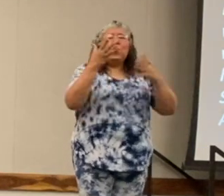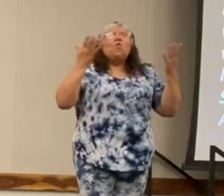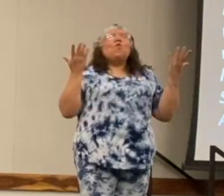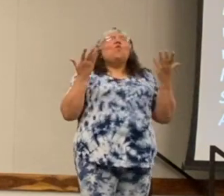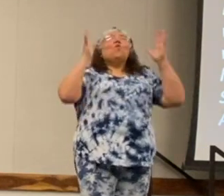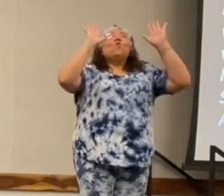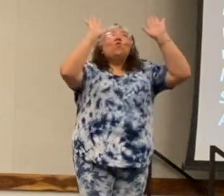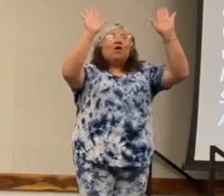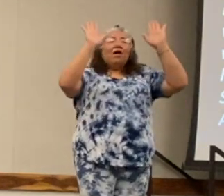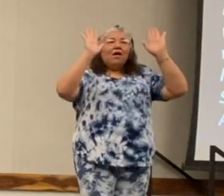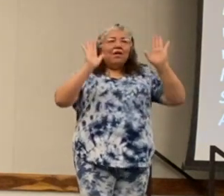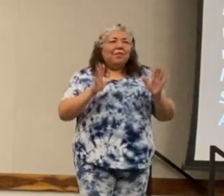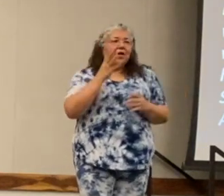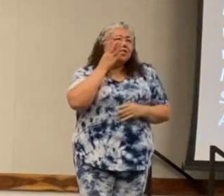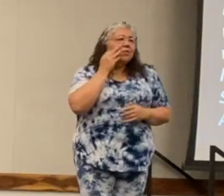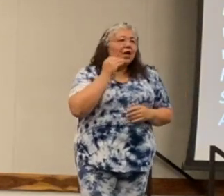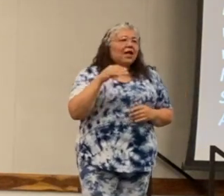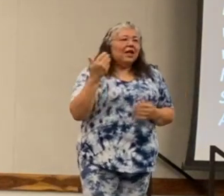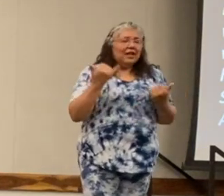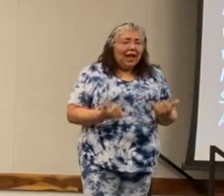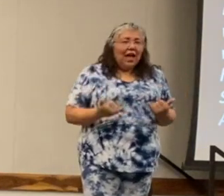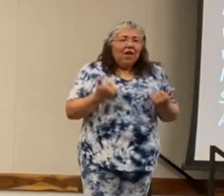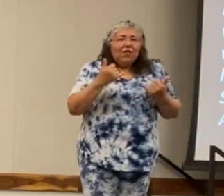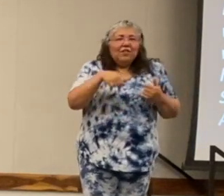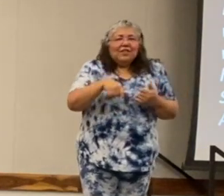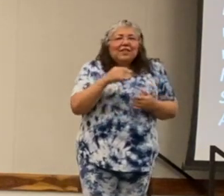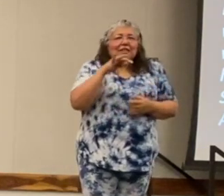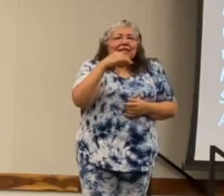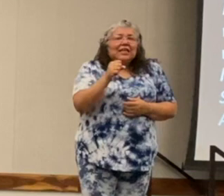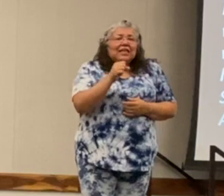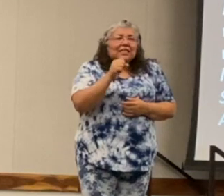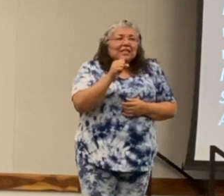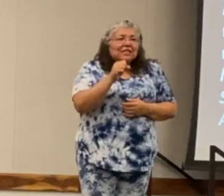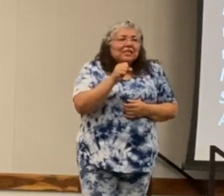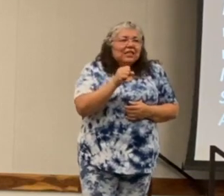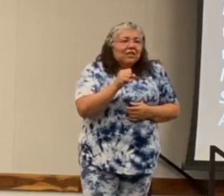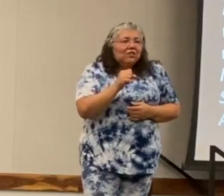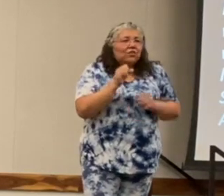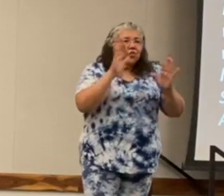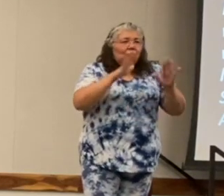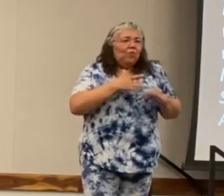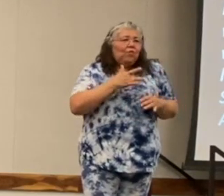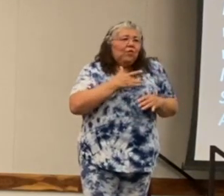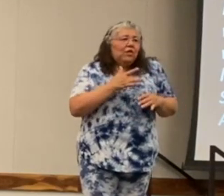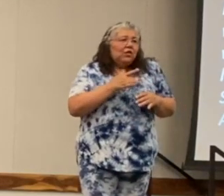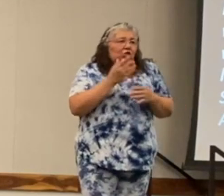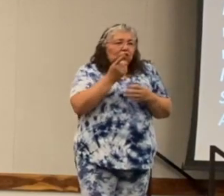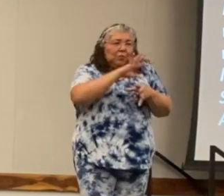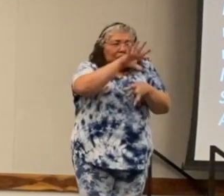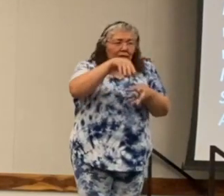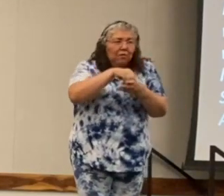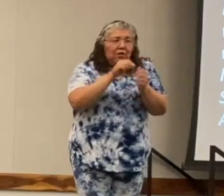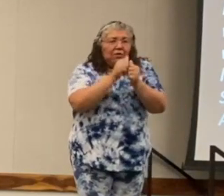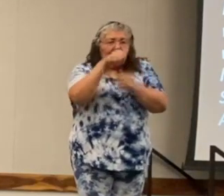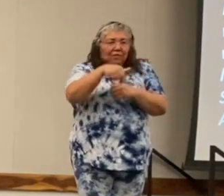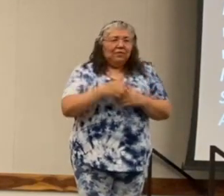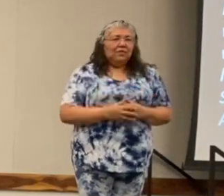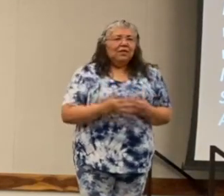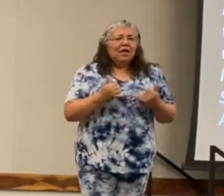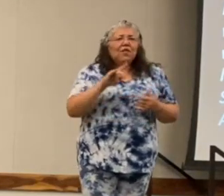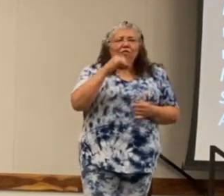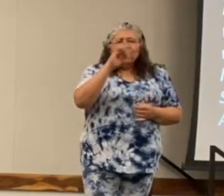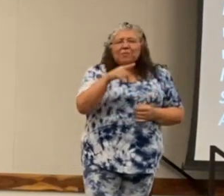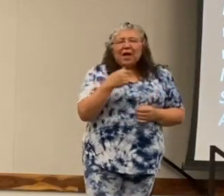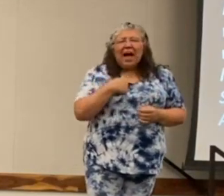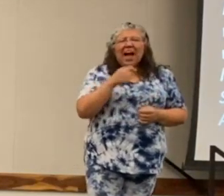great experience and how great it must have felt for Philip just to be a part of this. But God says, Philip, I